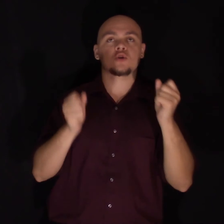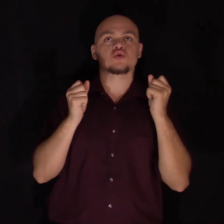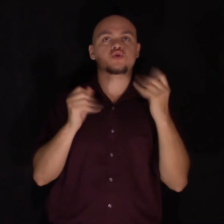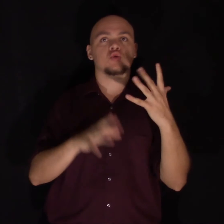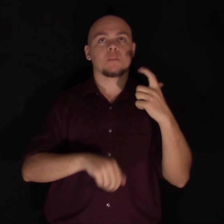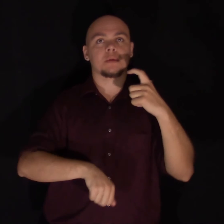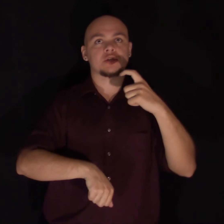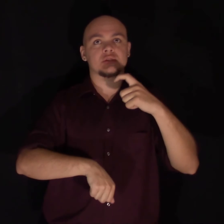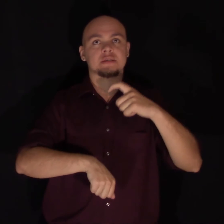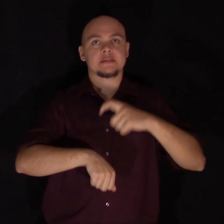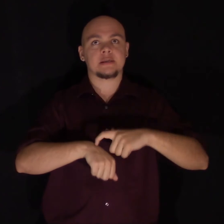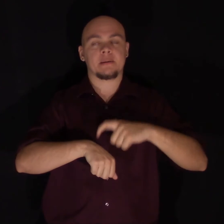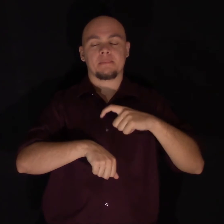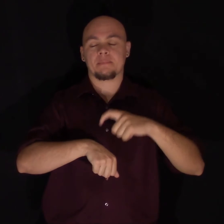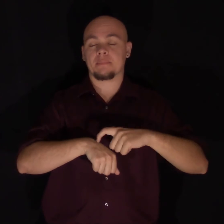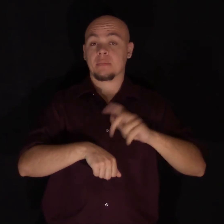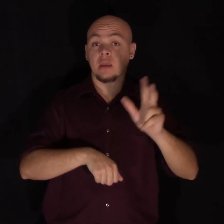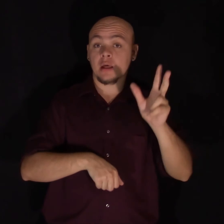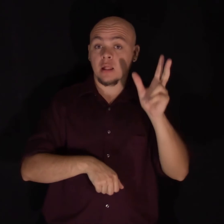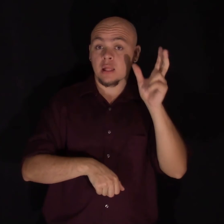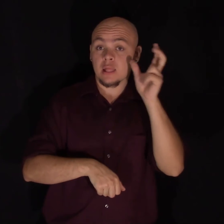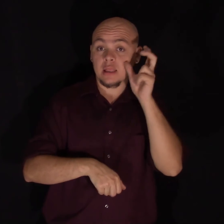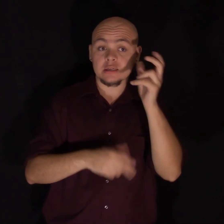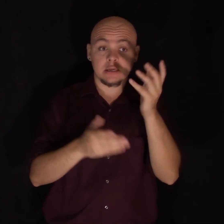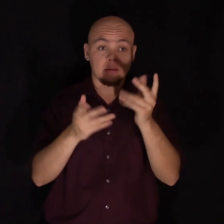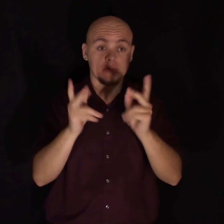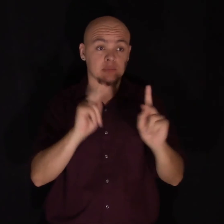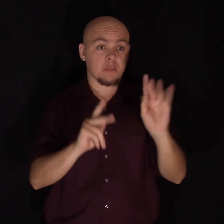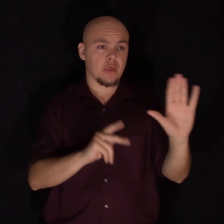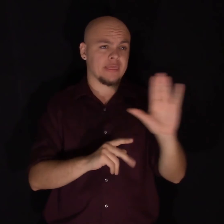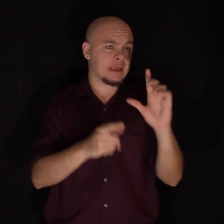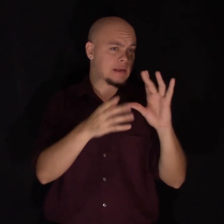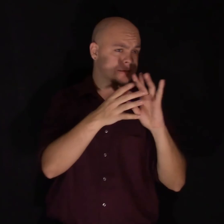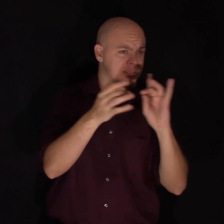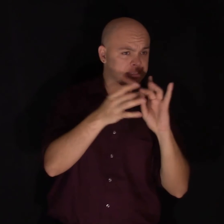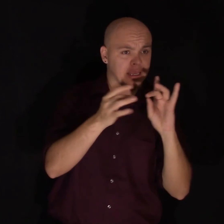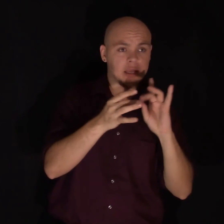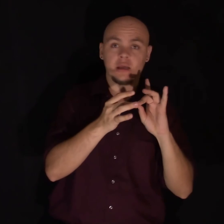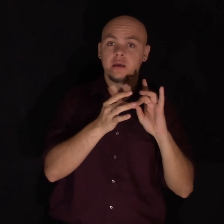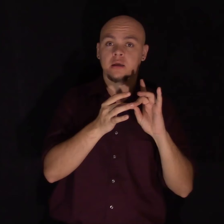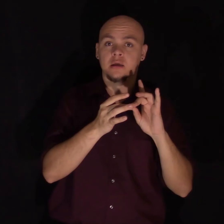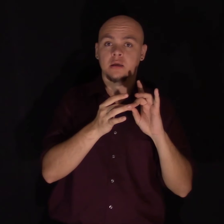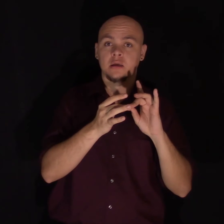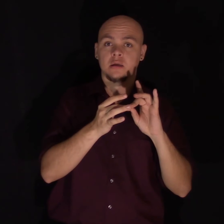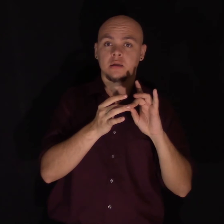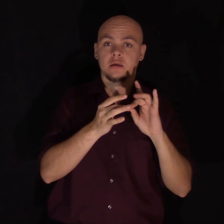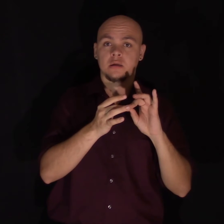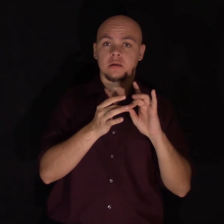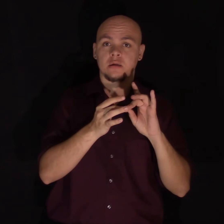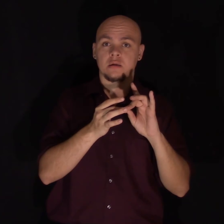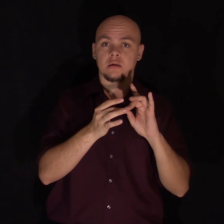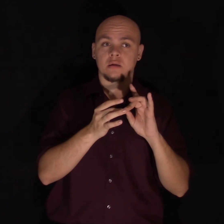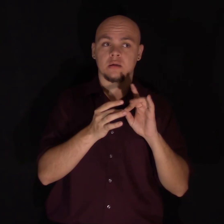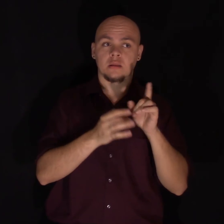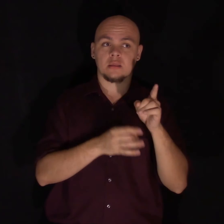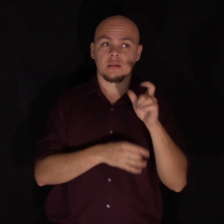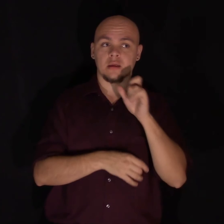time listening to the things people are saying that we rarely pay attention to the things they don't.